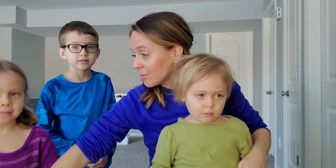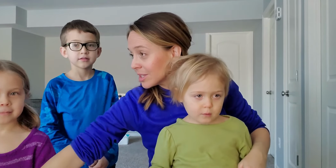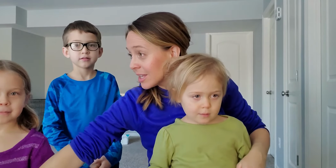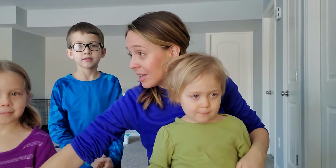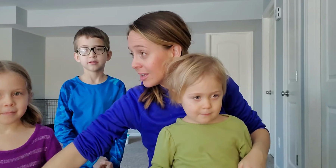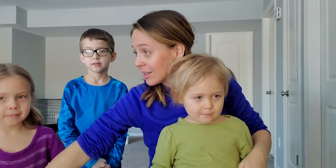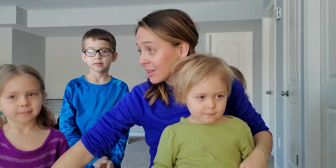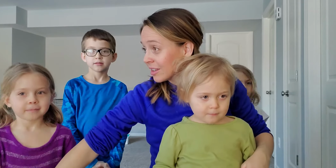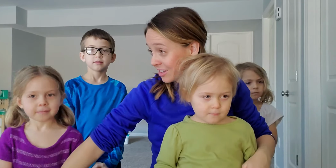to the side.